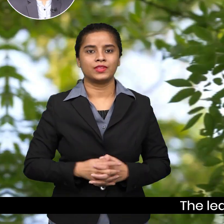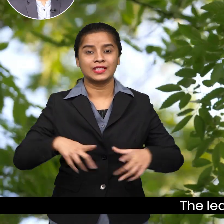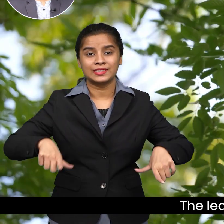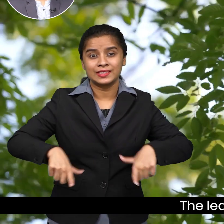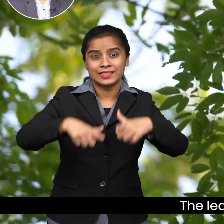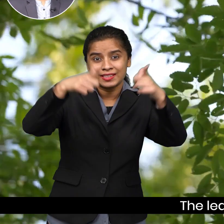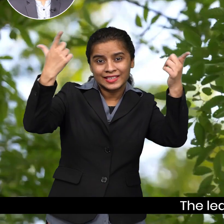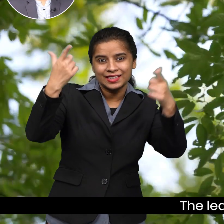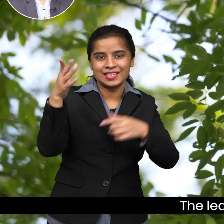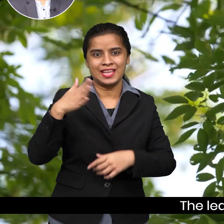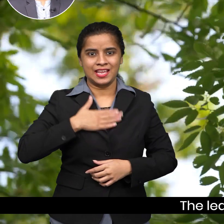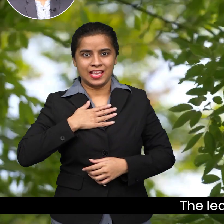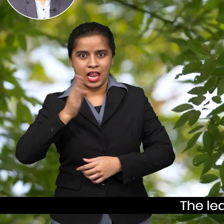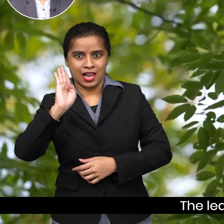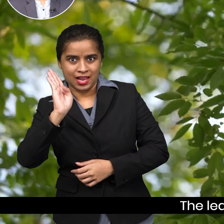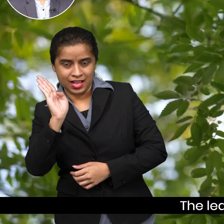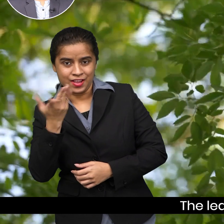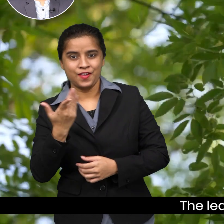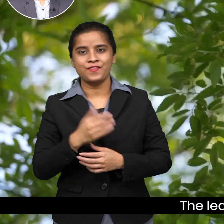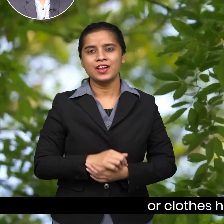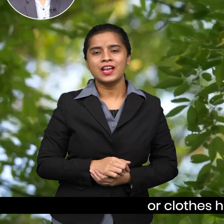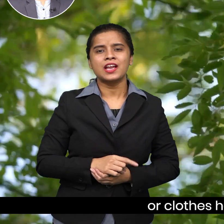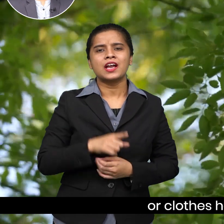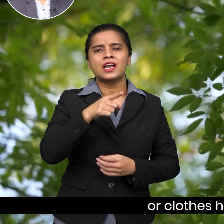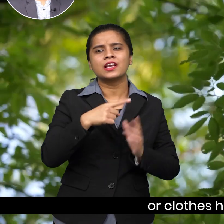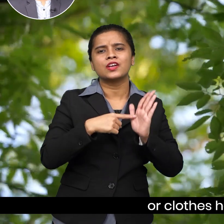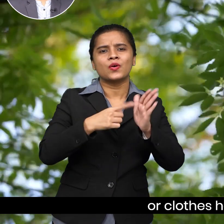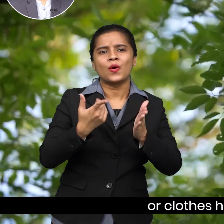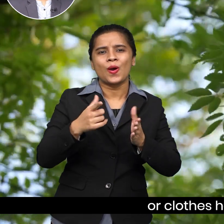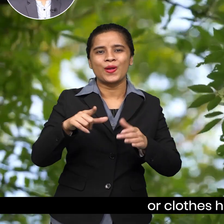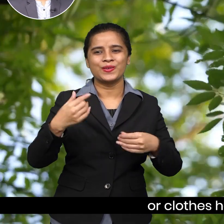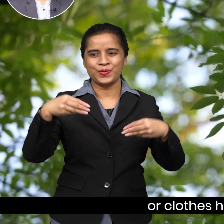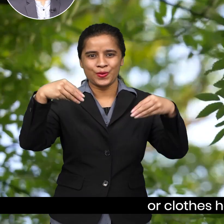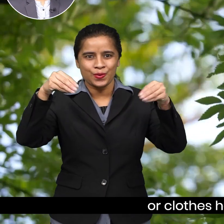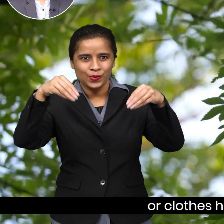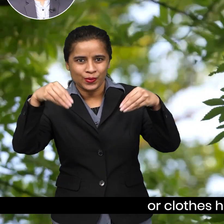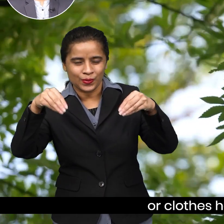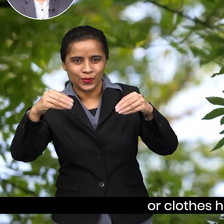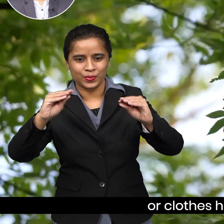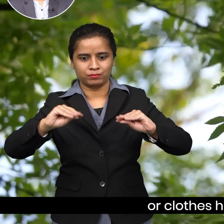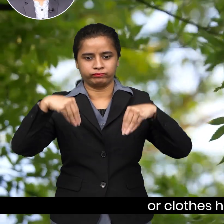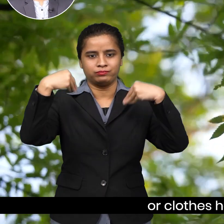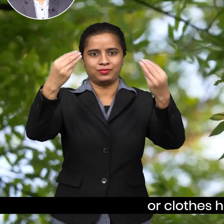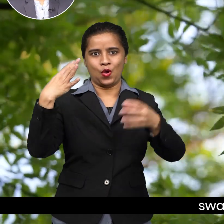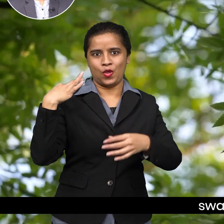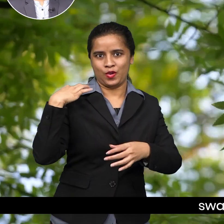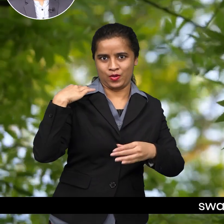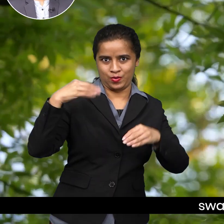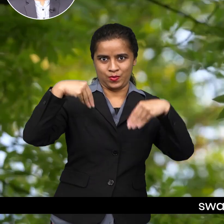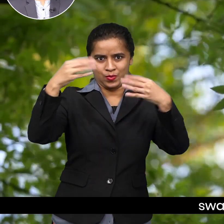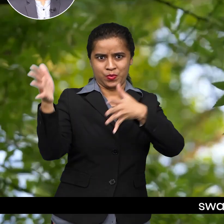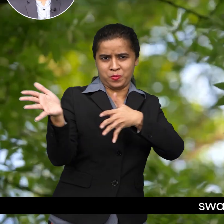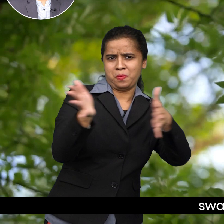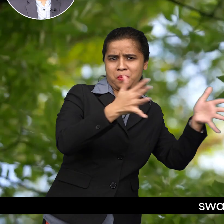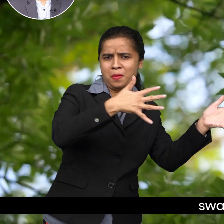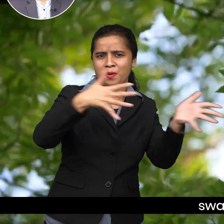The leaves of trees rustle, or clothes hanging on a clothesline sway